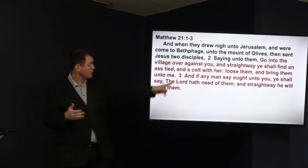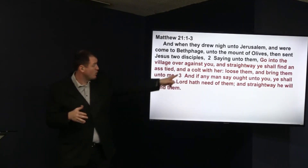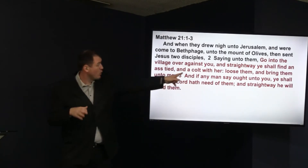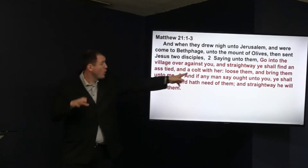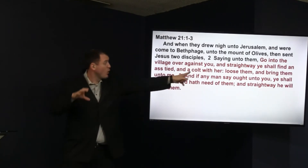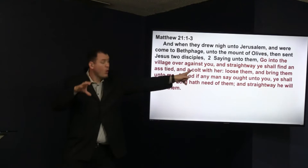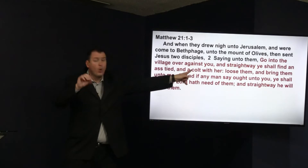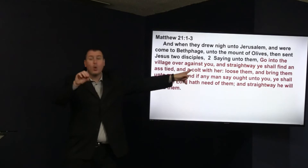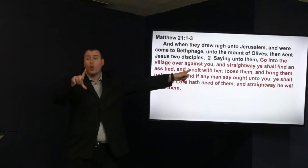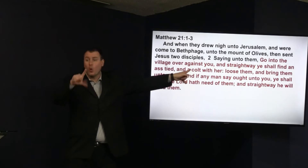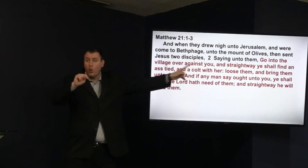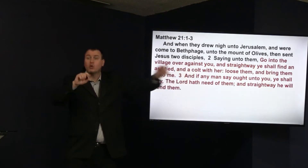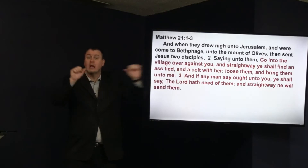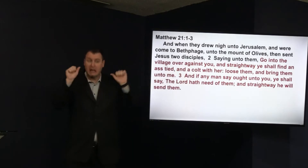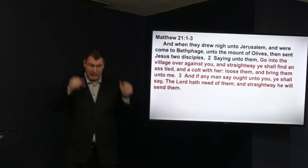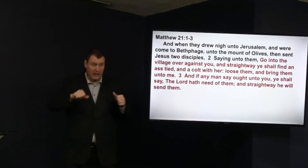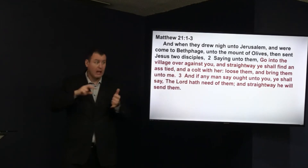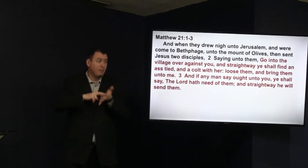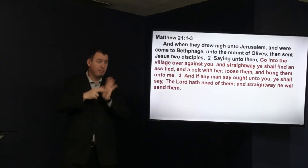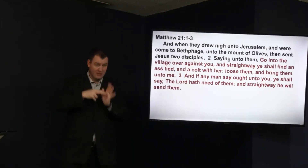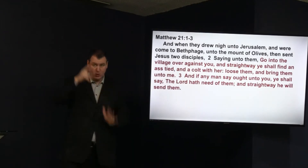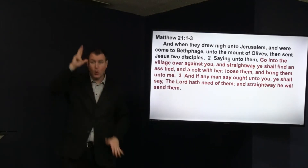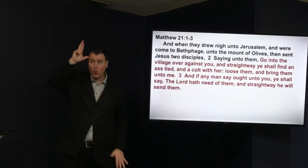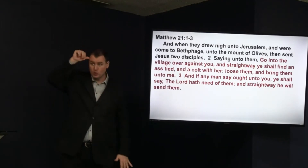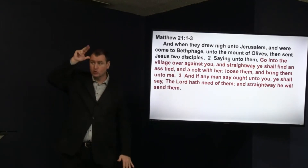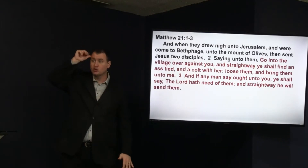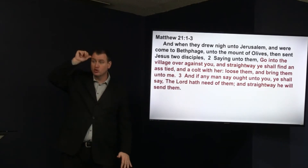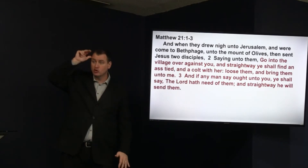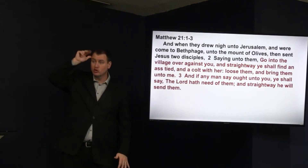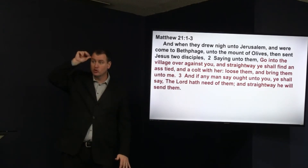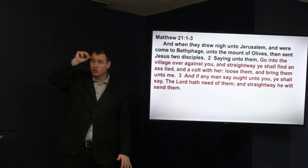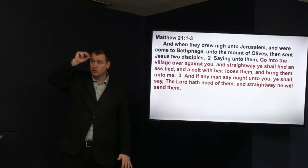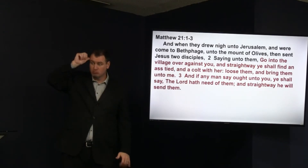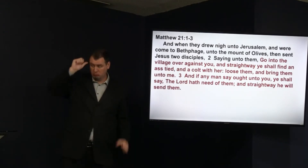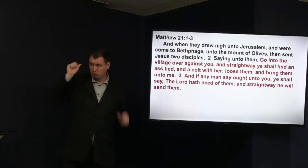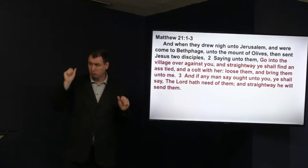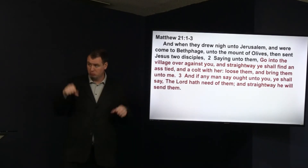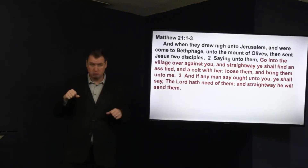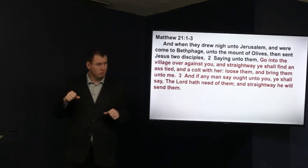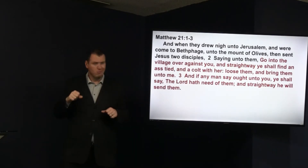Well, a colt could mean different things. It could mean a horse.